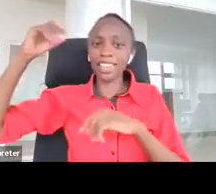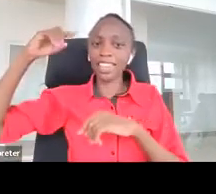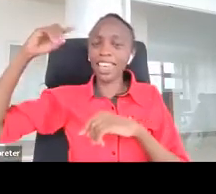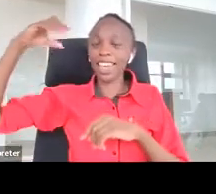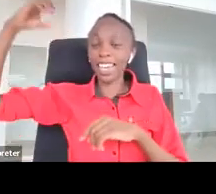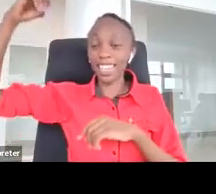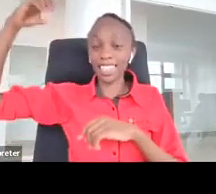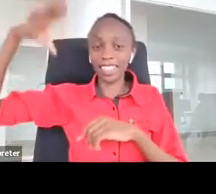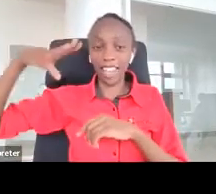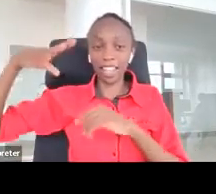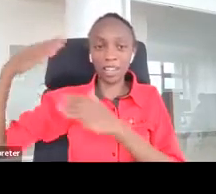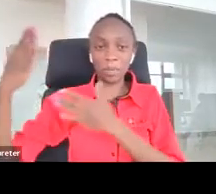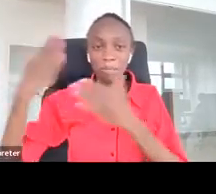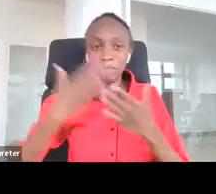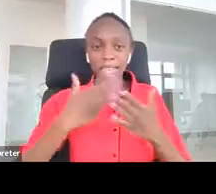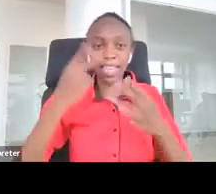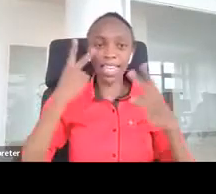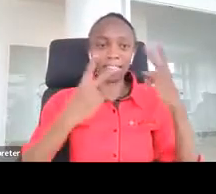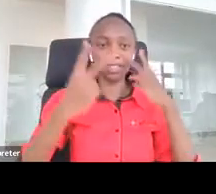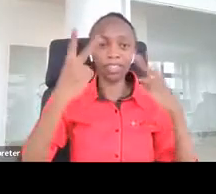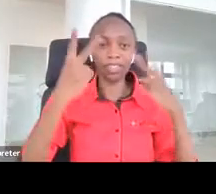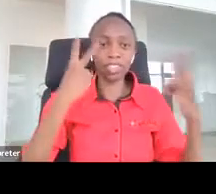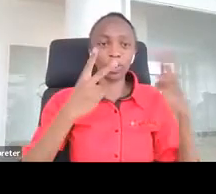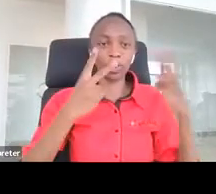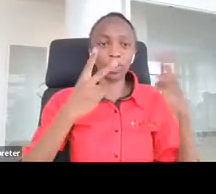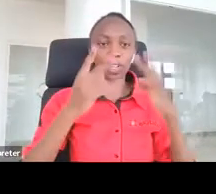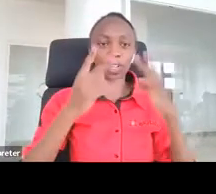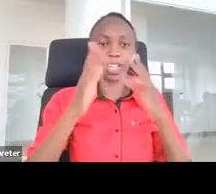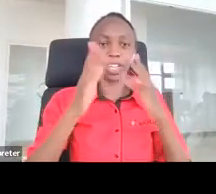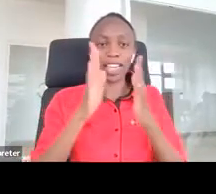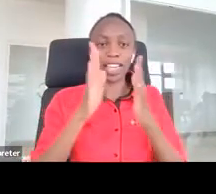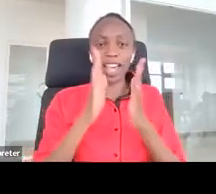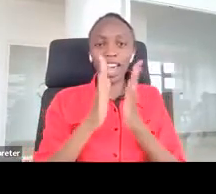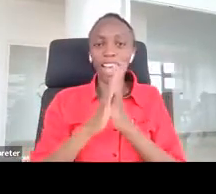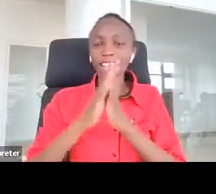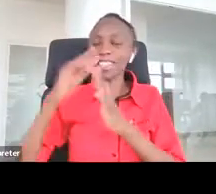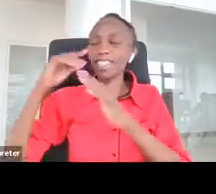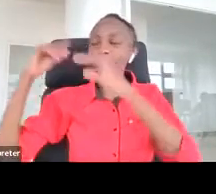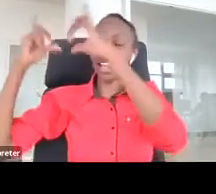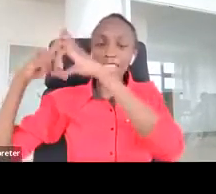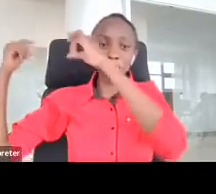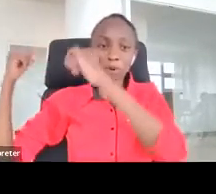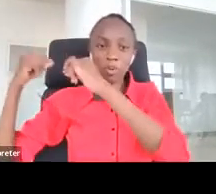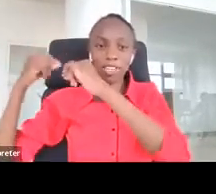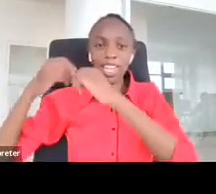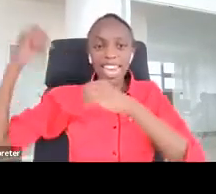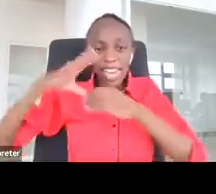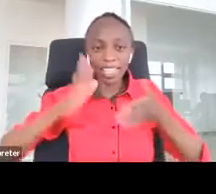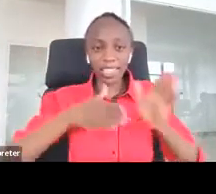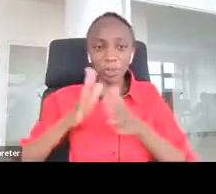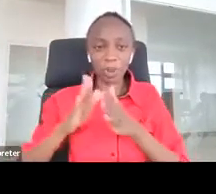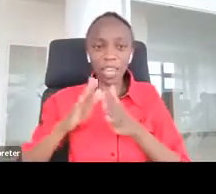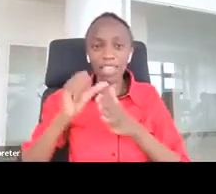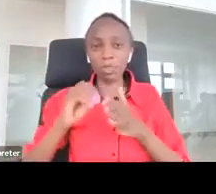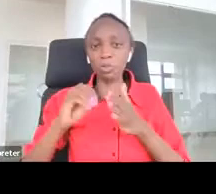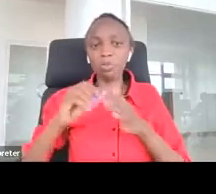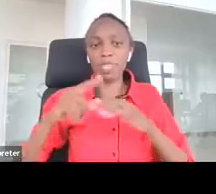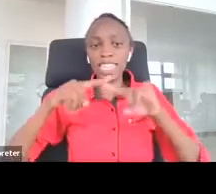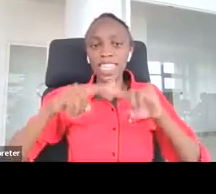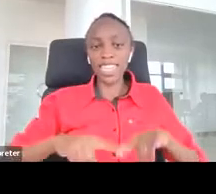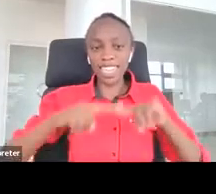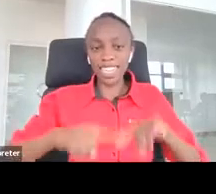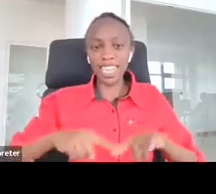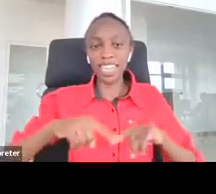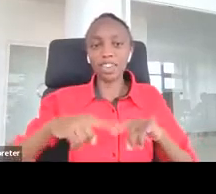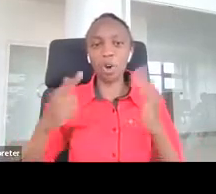the moon radiating the daughter's ways. To revolutionize education, lean on technology." That's